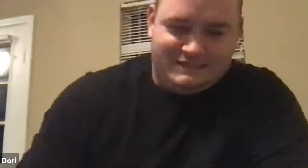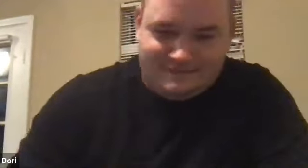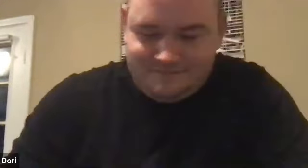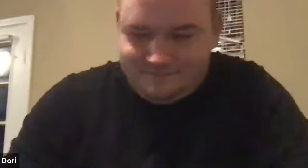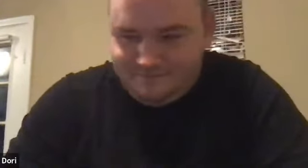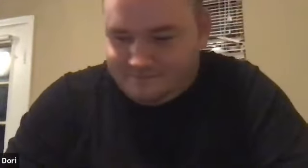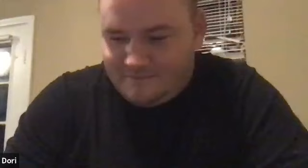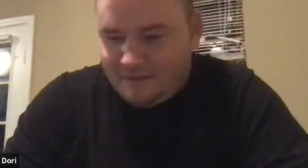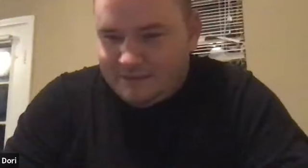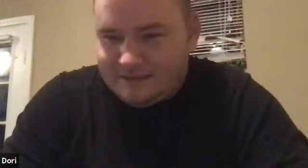And yeah.